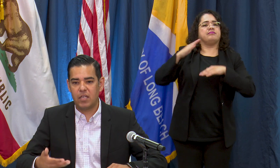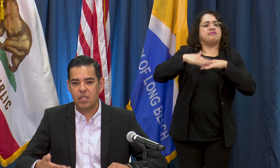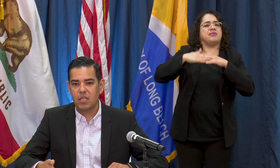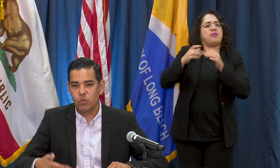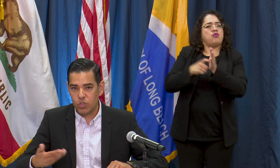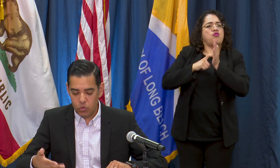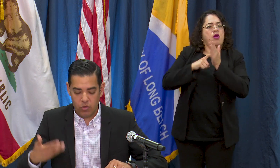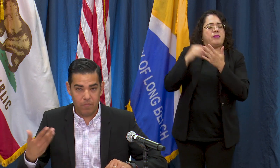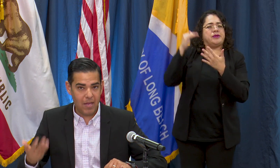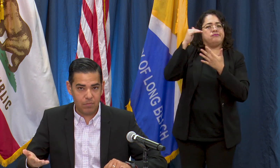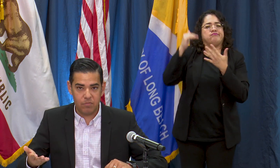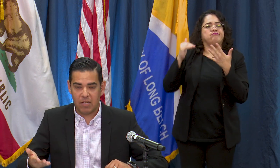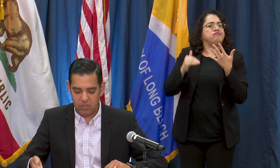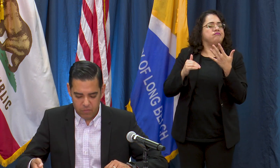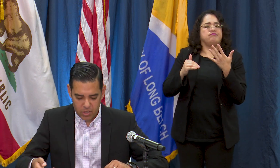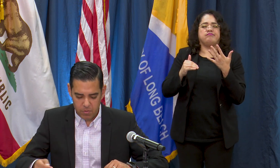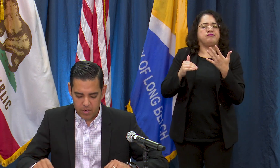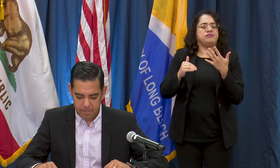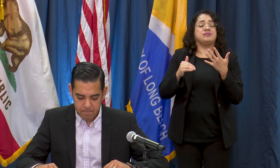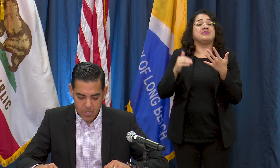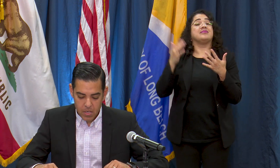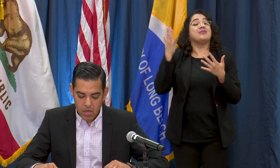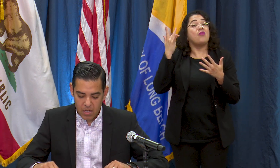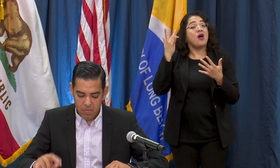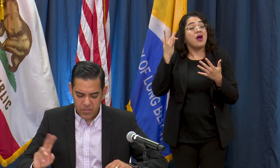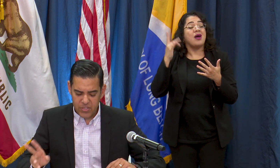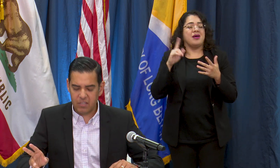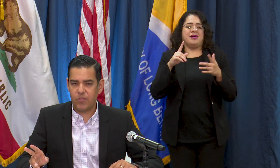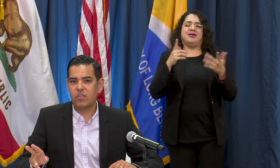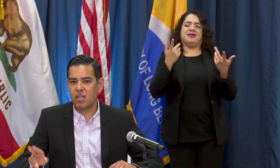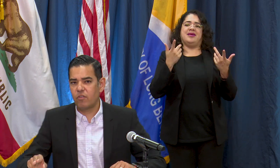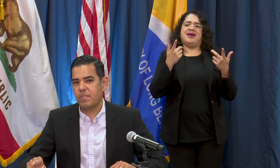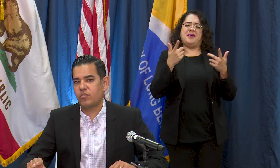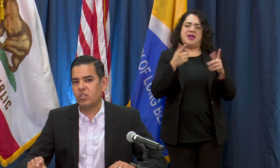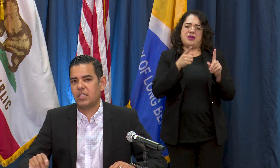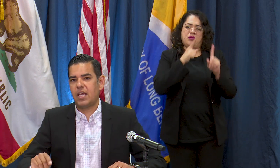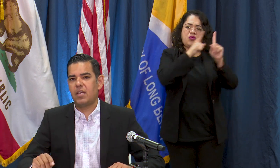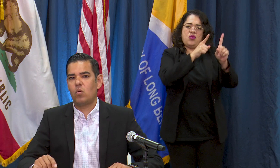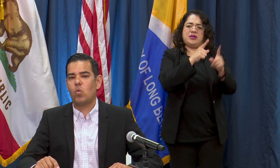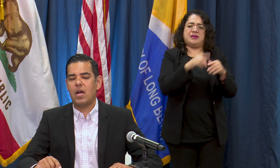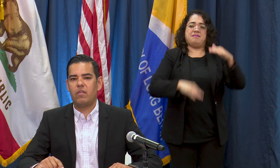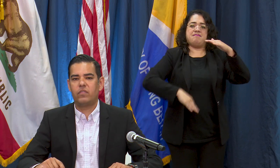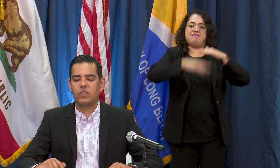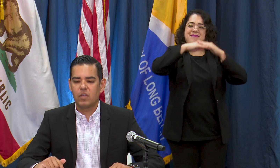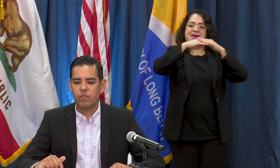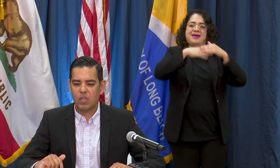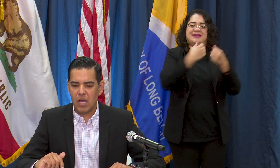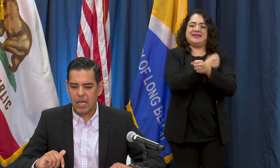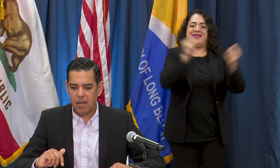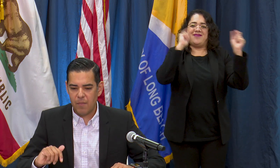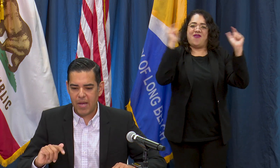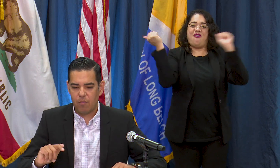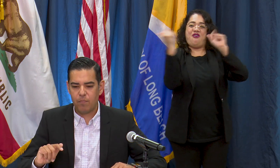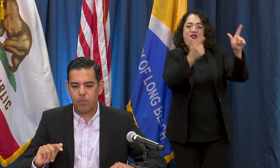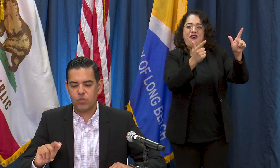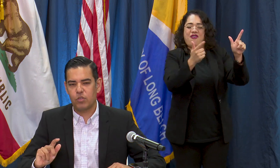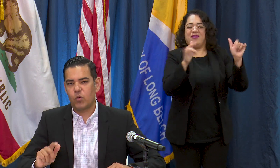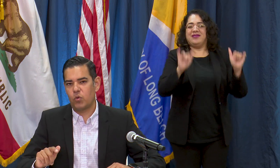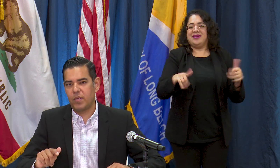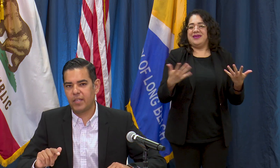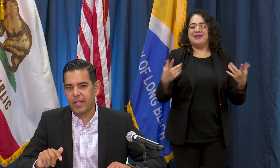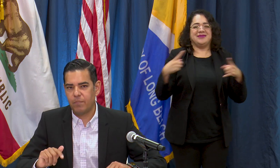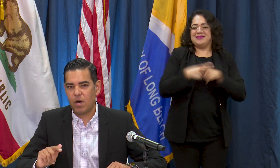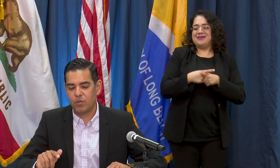that's done to ensure the maximum safety of our community. The second thing the governor mentioned today was about